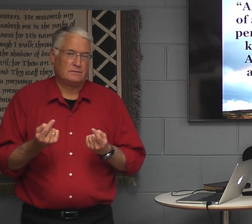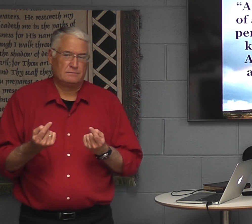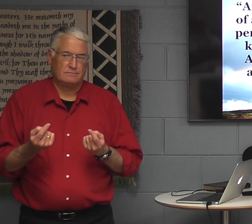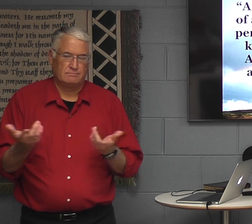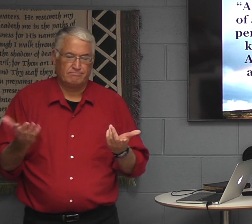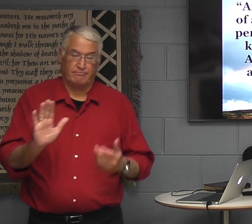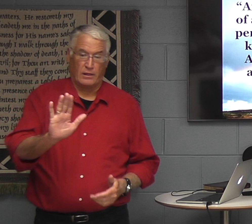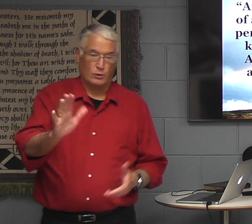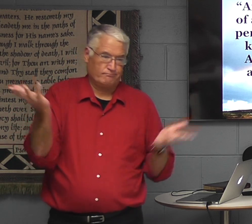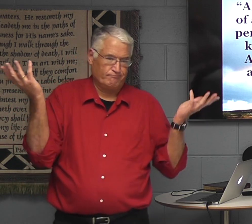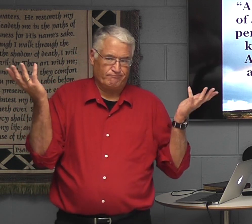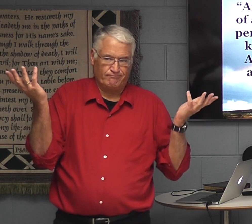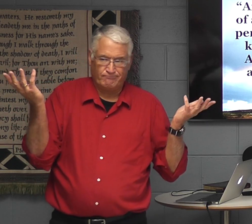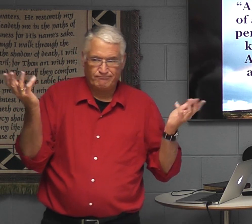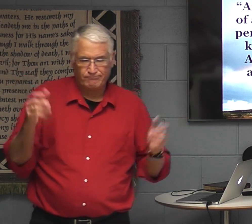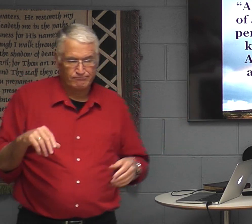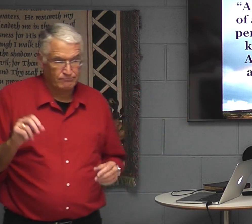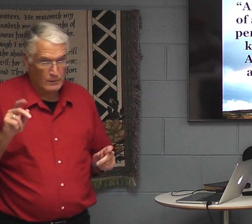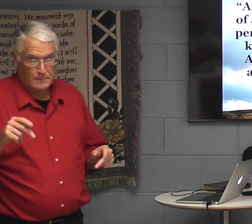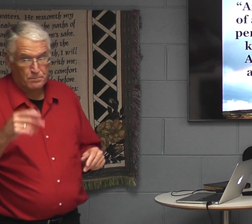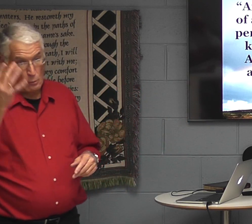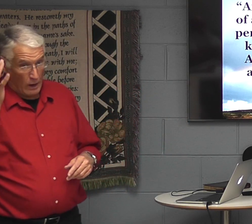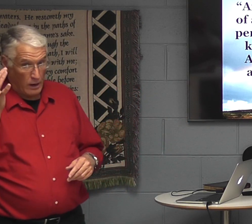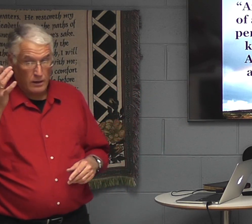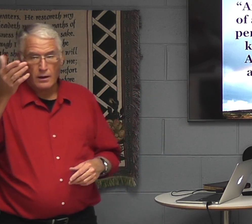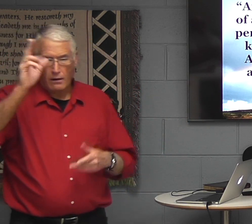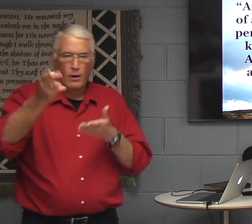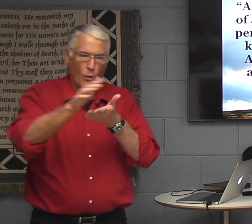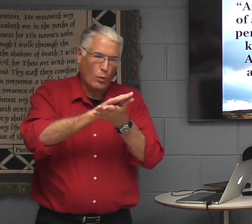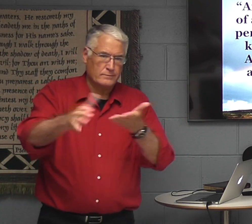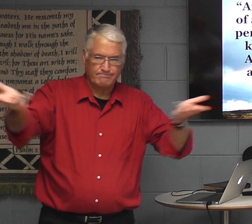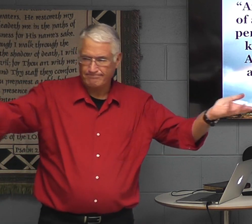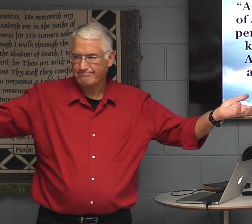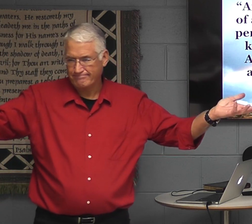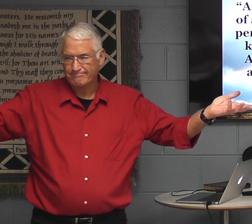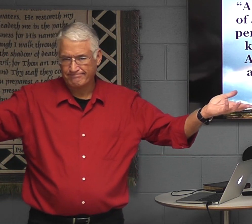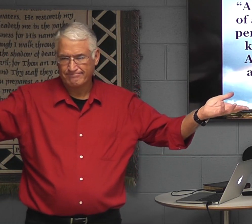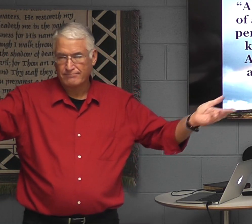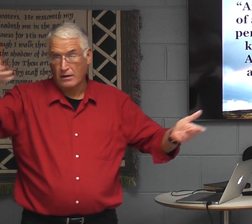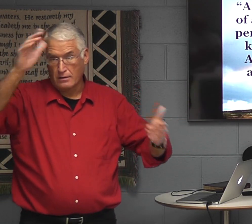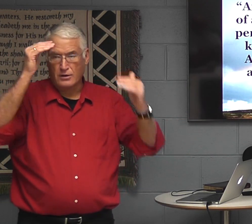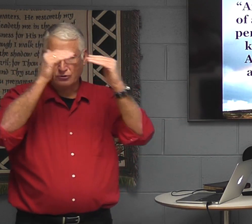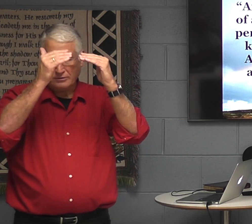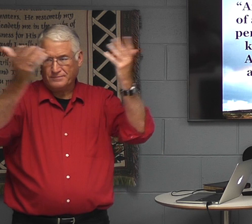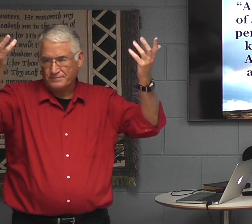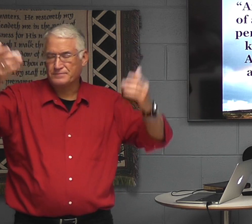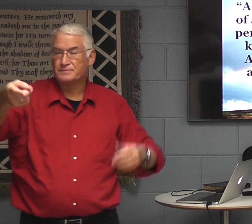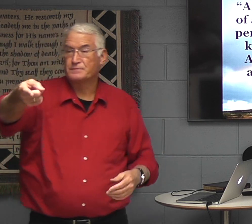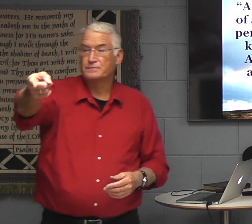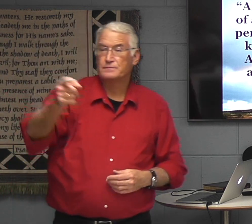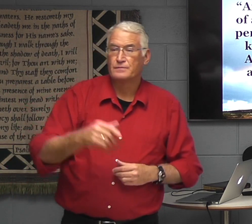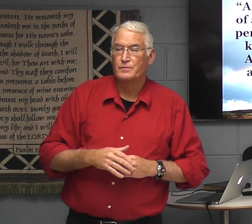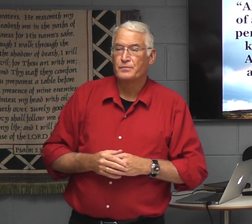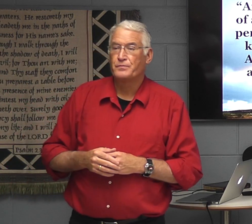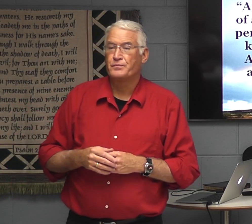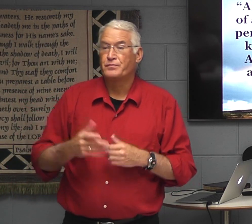their punishment for that sin. That's on them. Because God is holy and God is just.